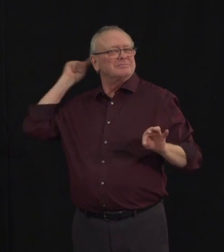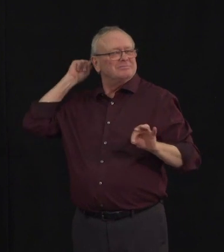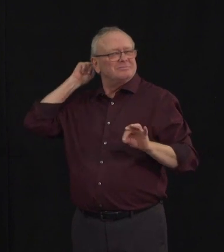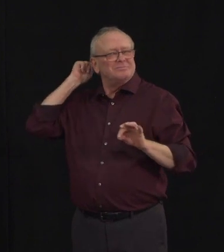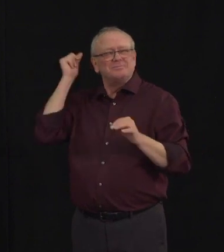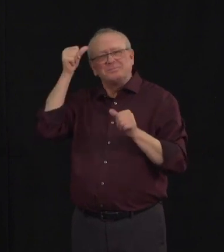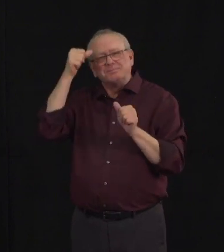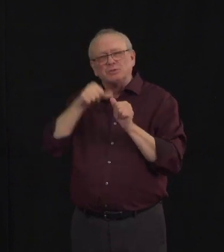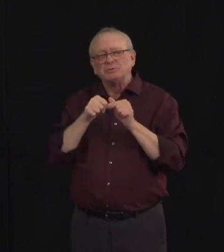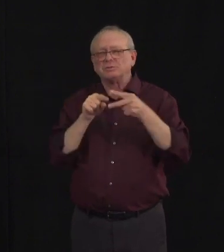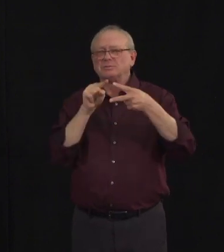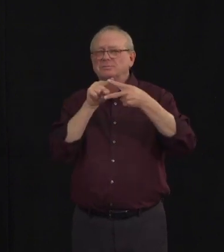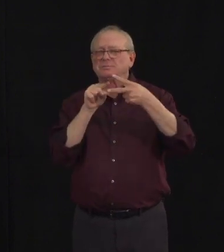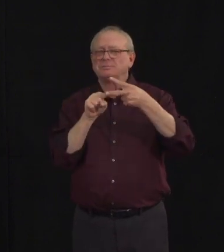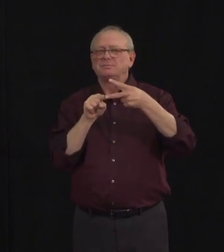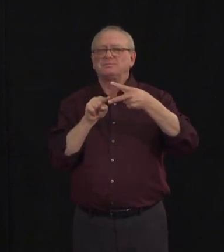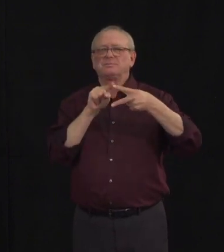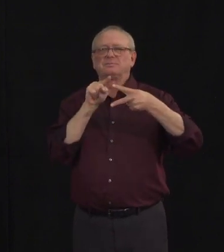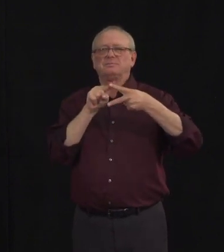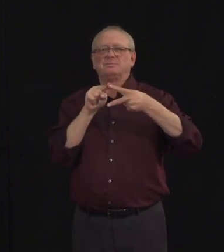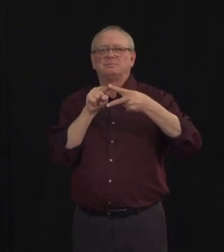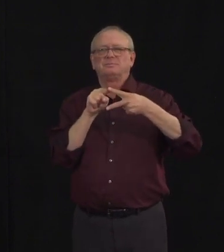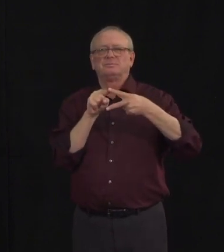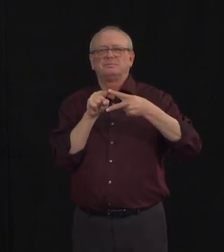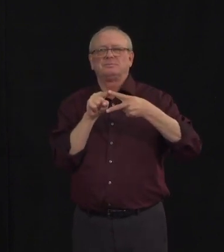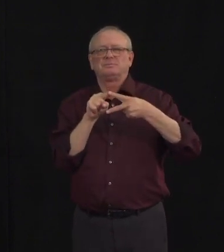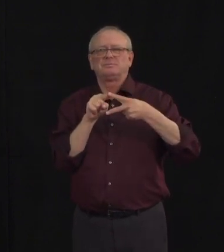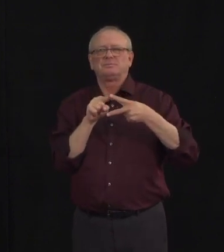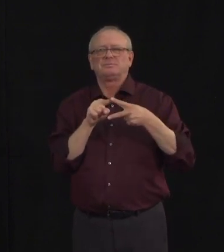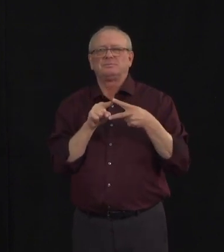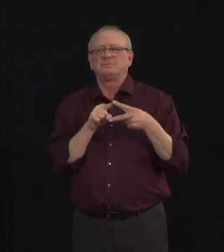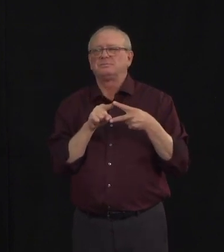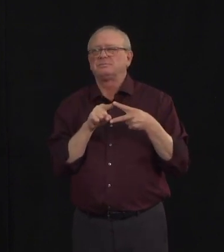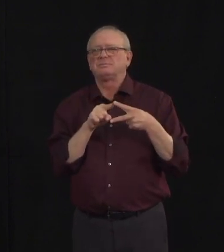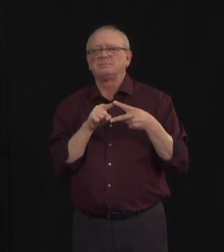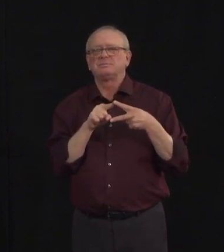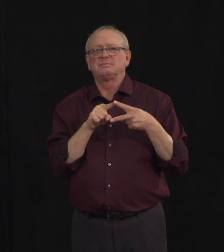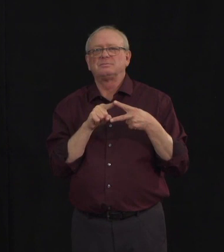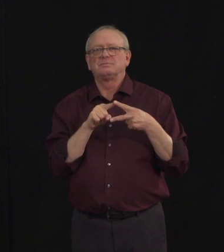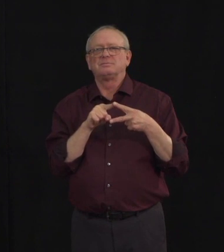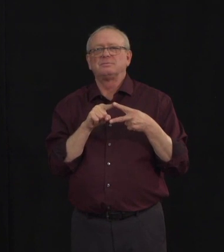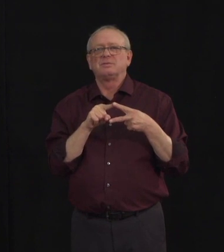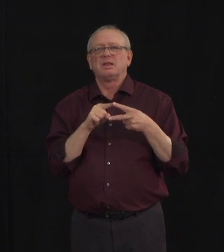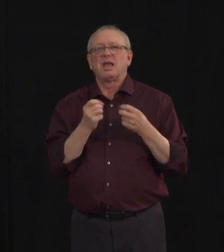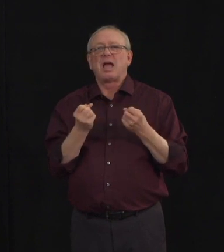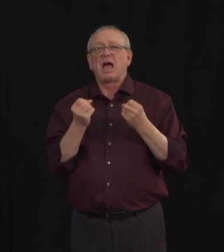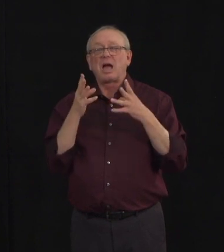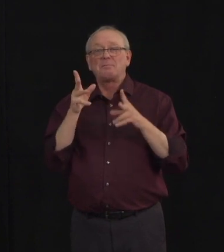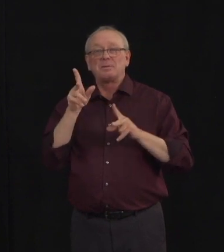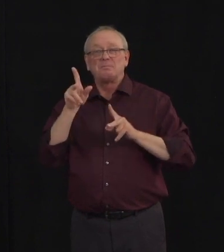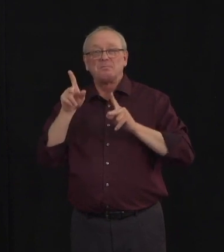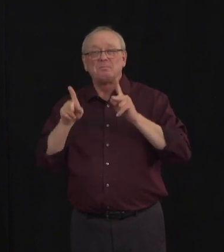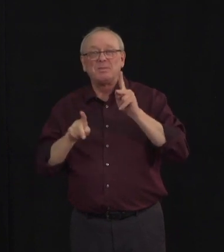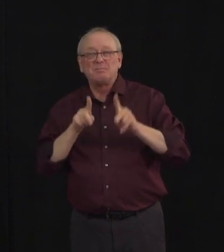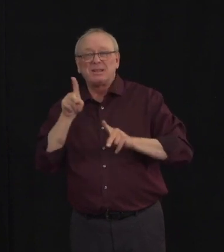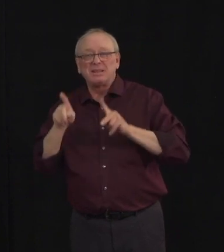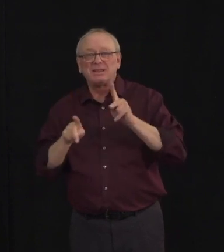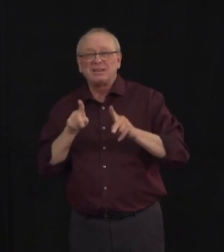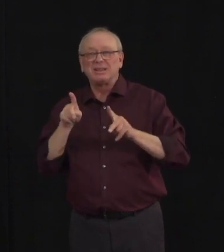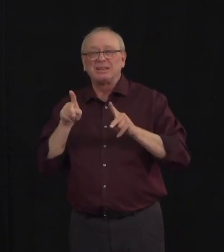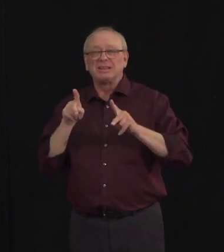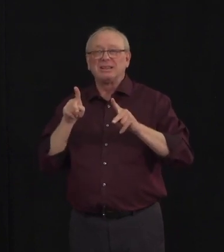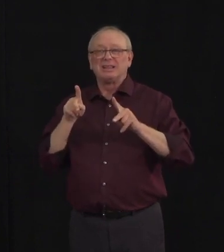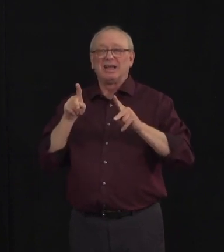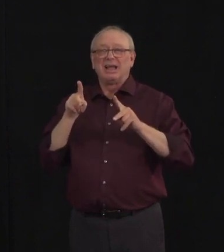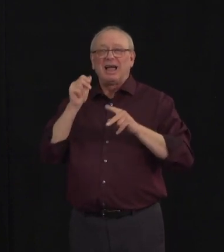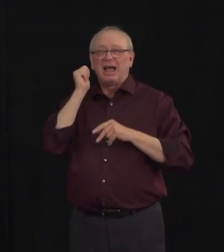this relaunch. The one is that limiting the number of people that you come into close contact with is the best